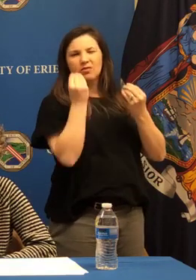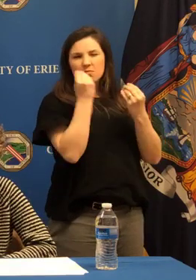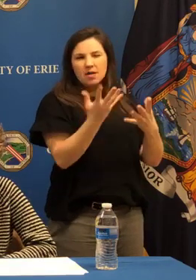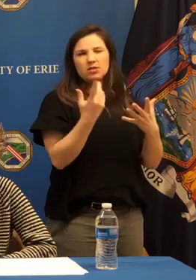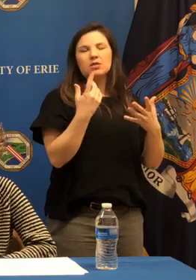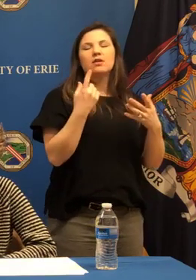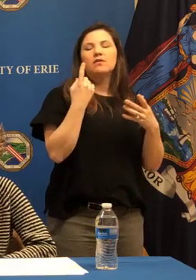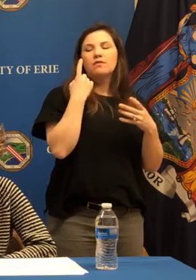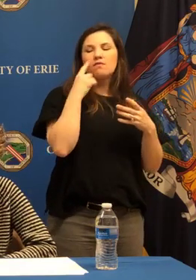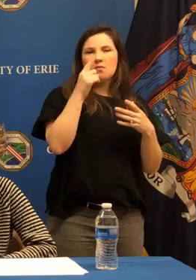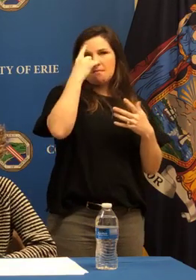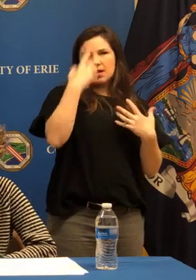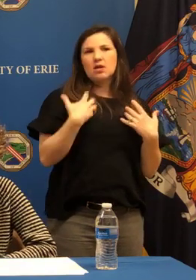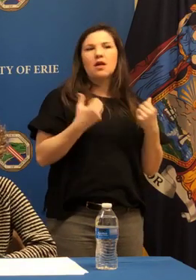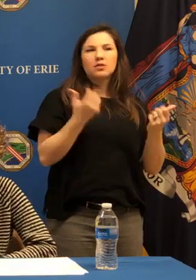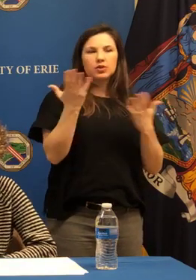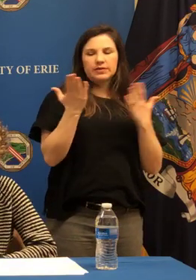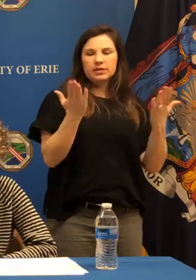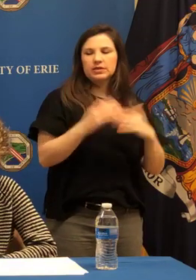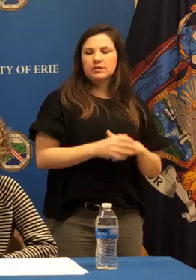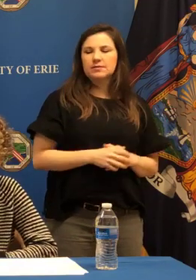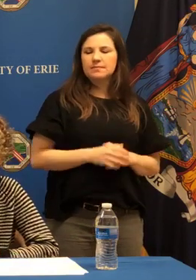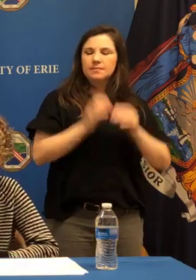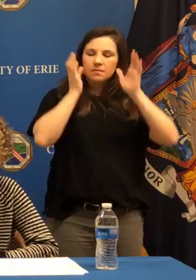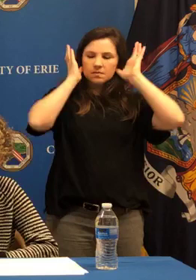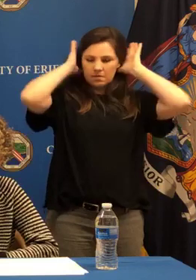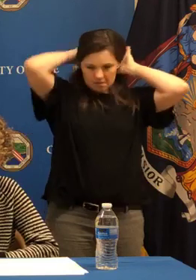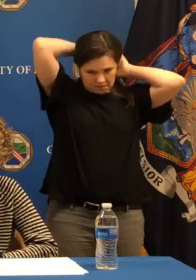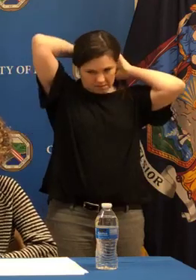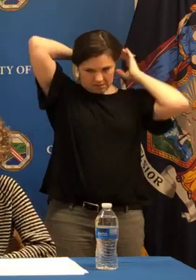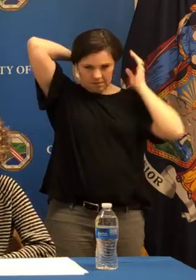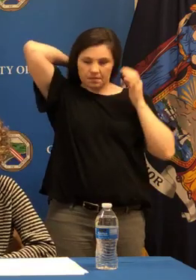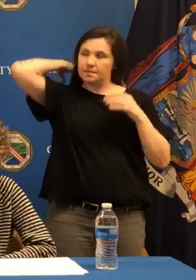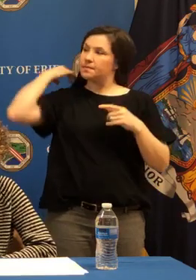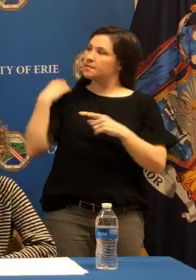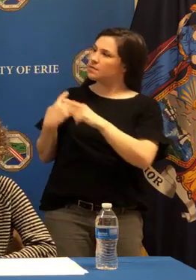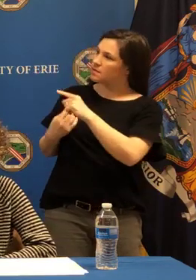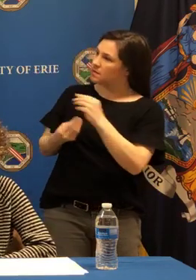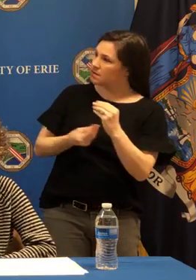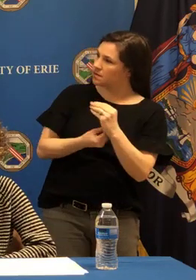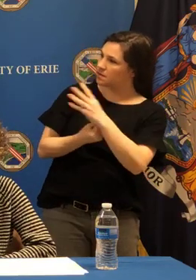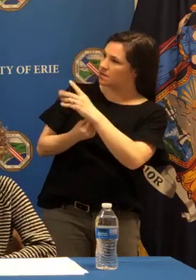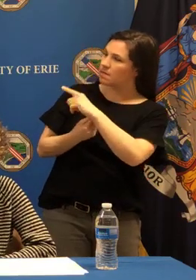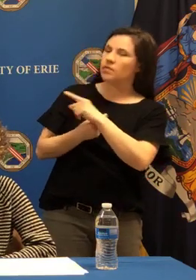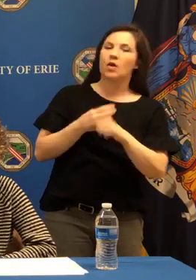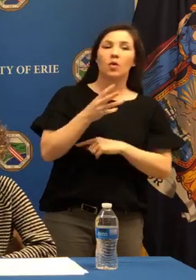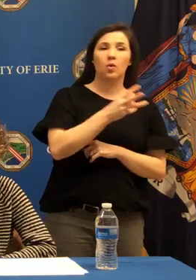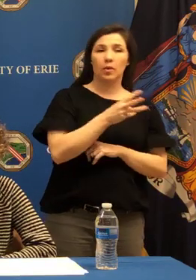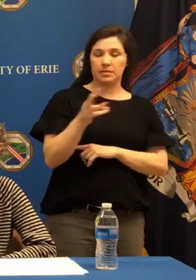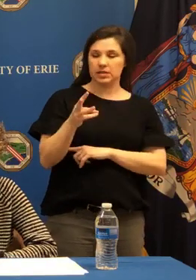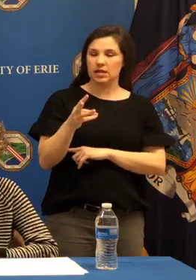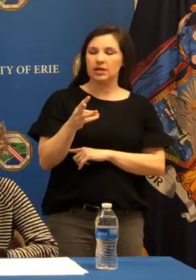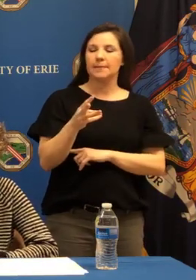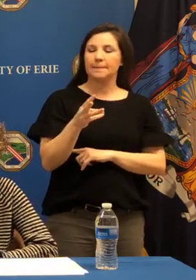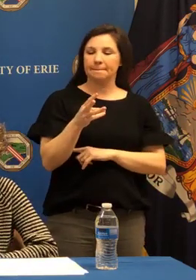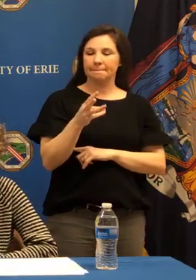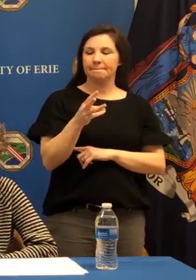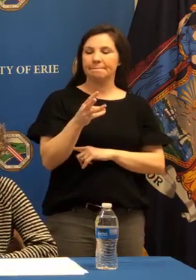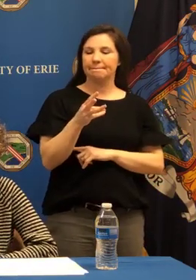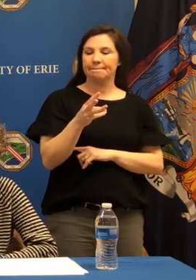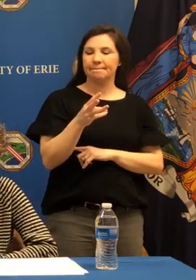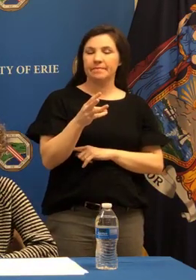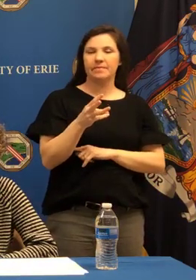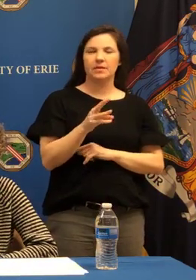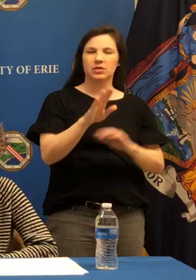information for mental health services. So on the screen, there's a website has